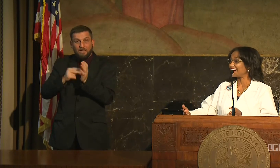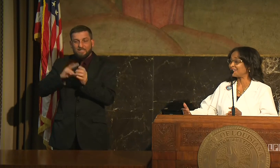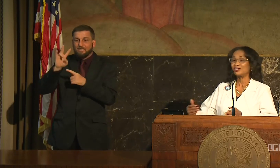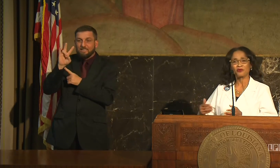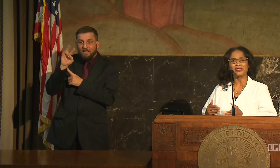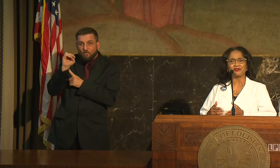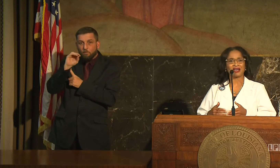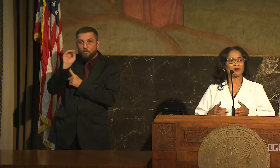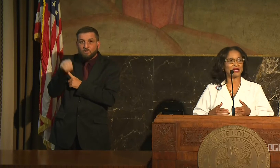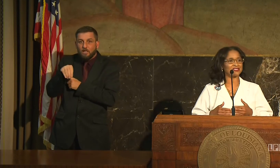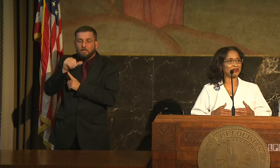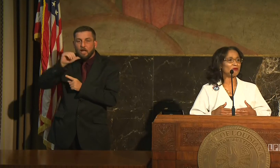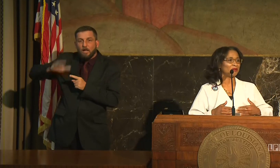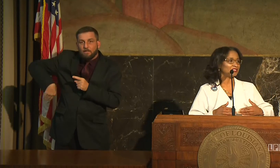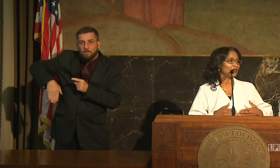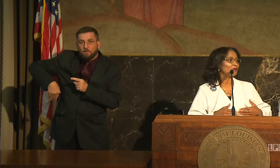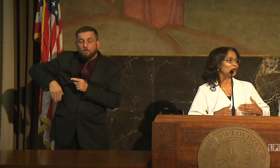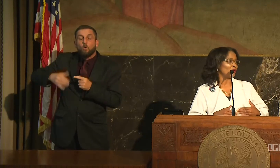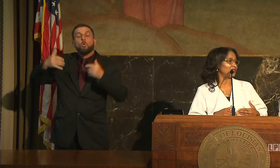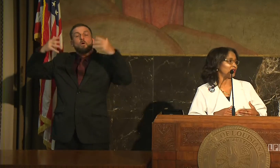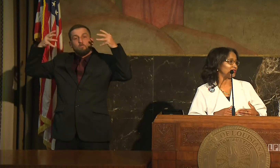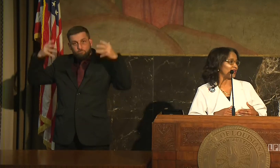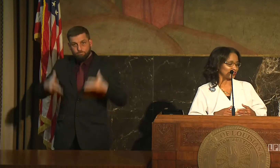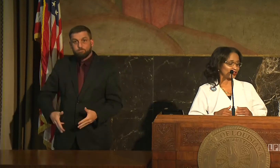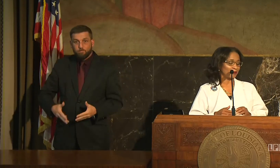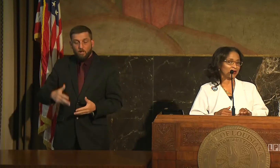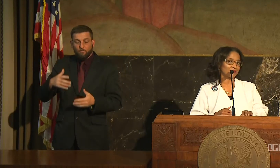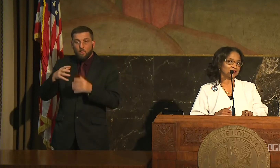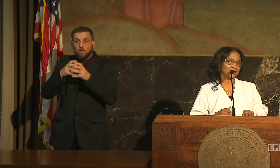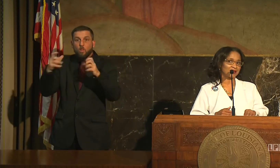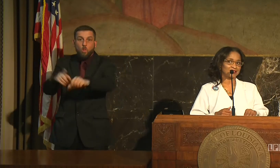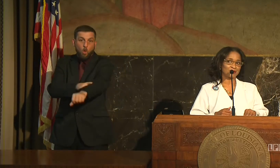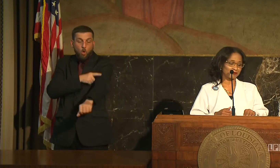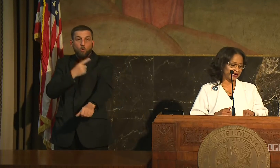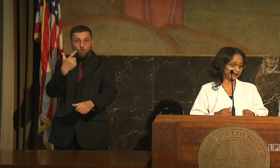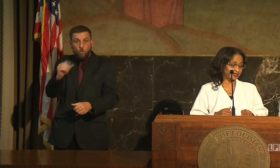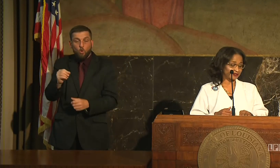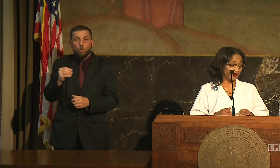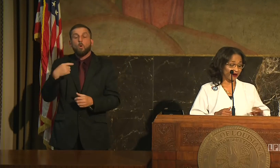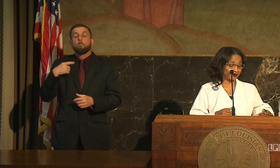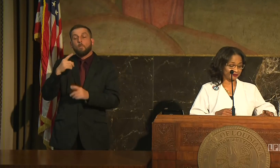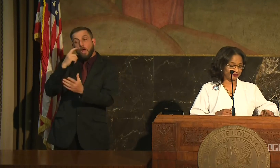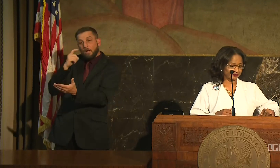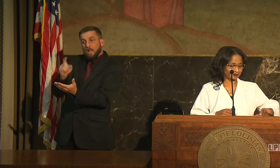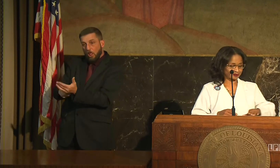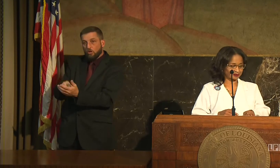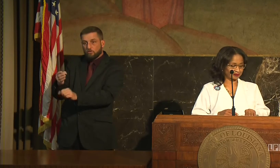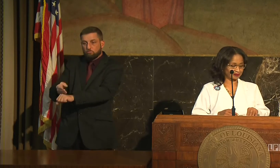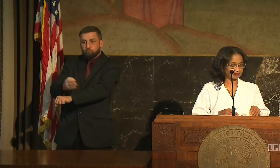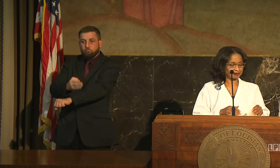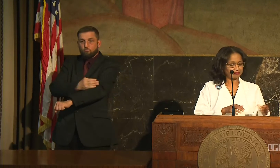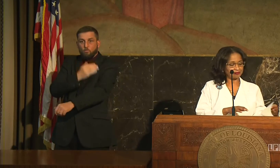70% are not. And so we do have a ways to go, but we want to acknowledge the progress that has been made thus far.